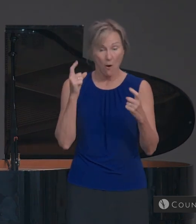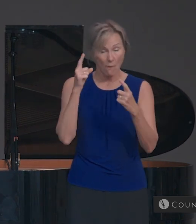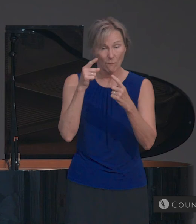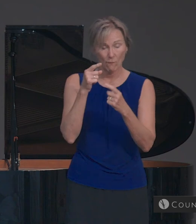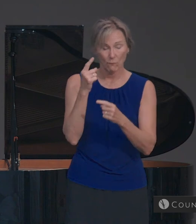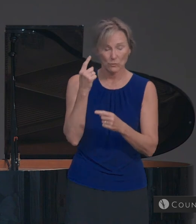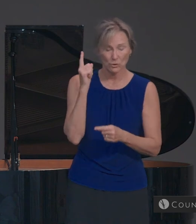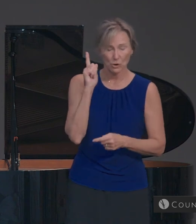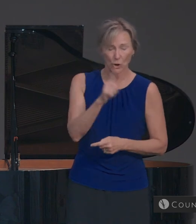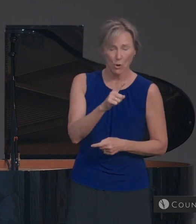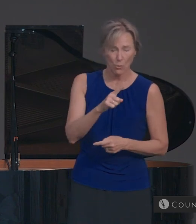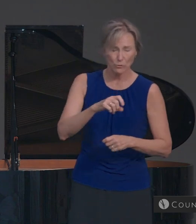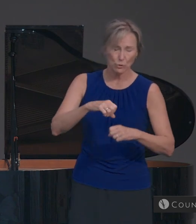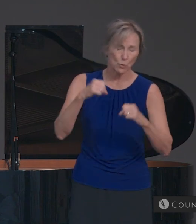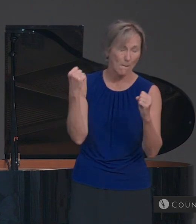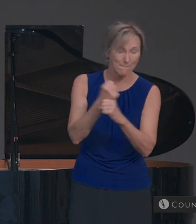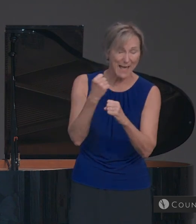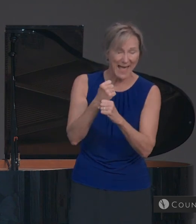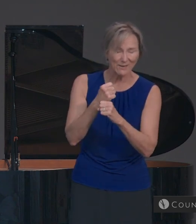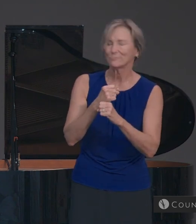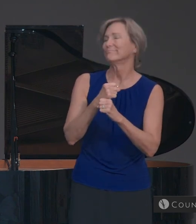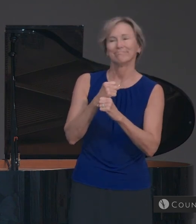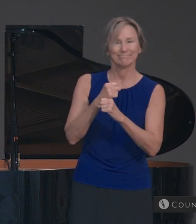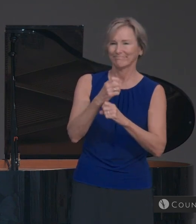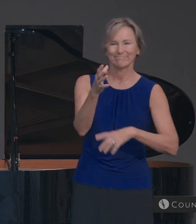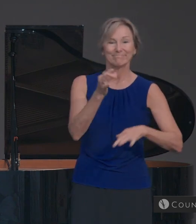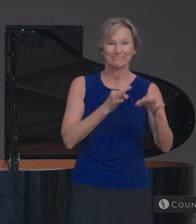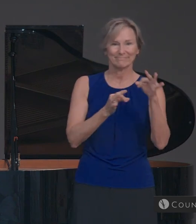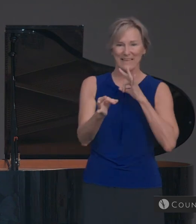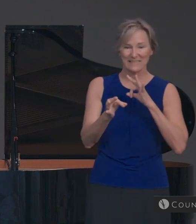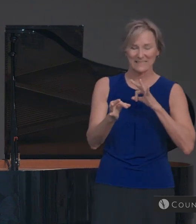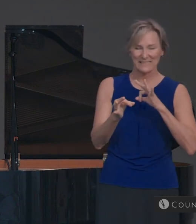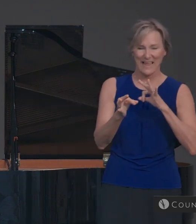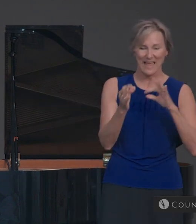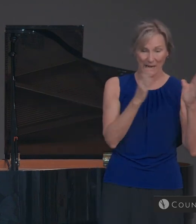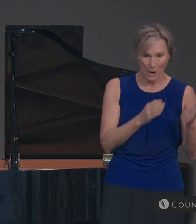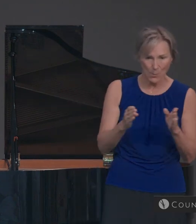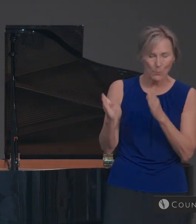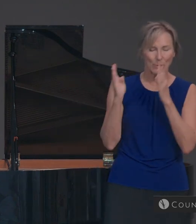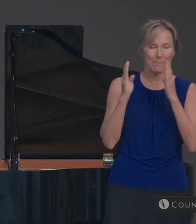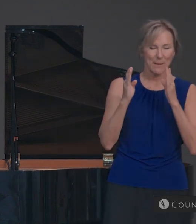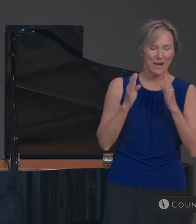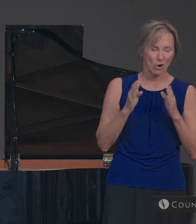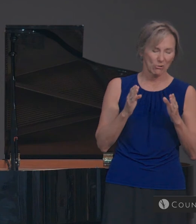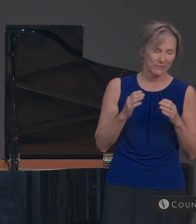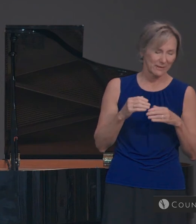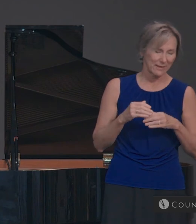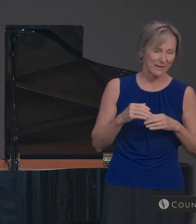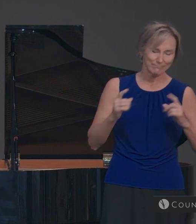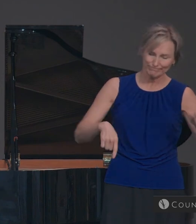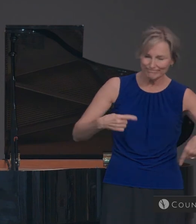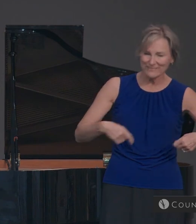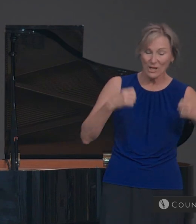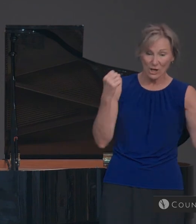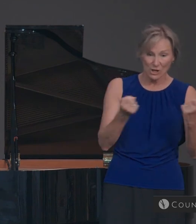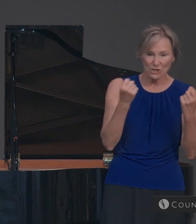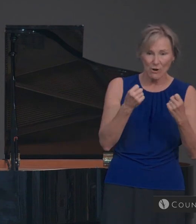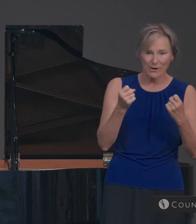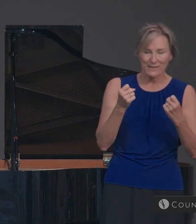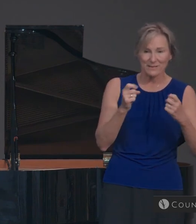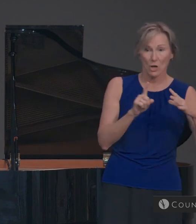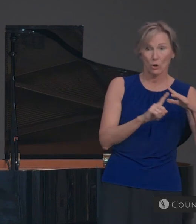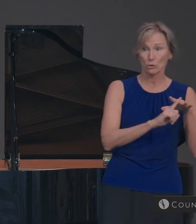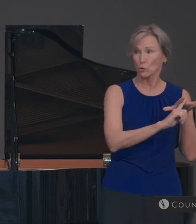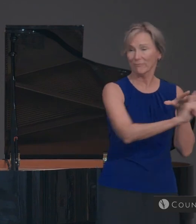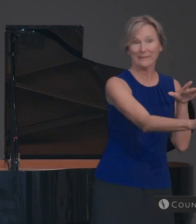their chariots to run away from battle. They were not good firemen. You know, firemen run into the battle. They were, like me, running away